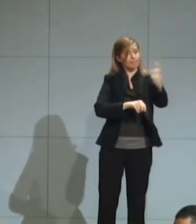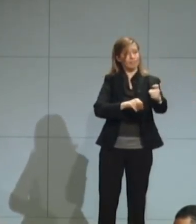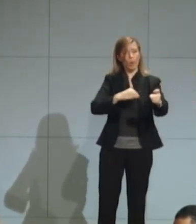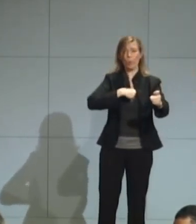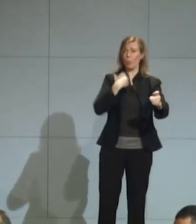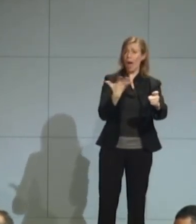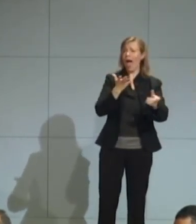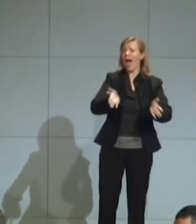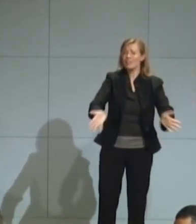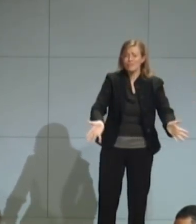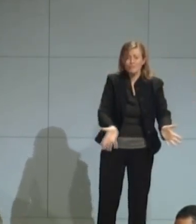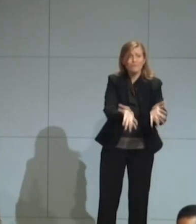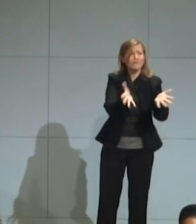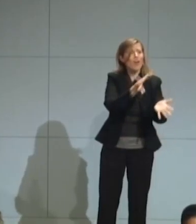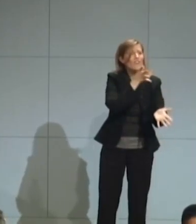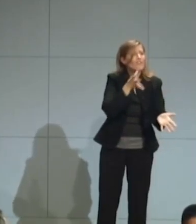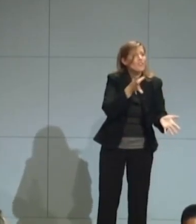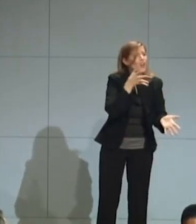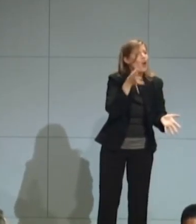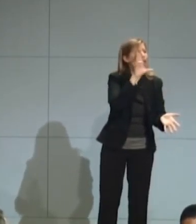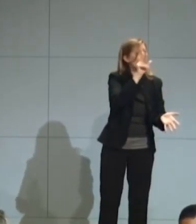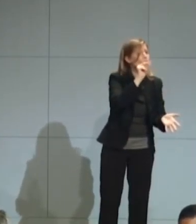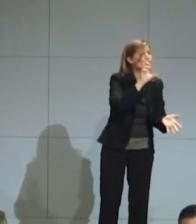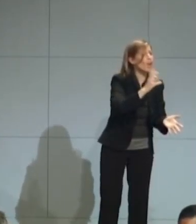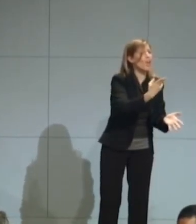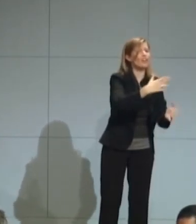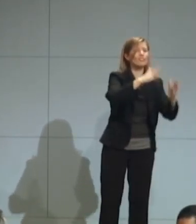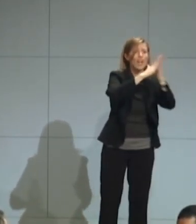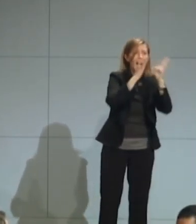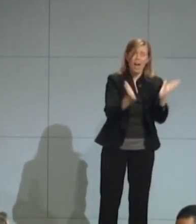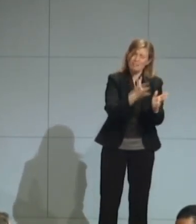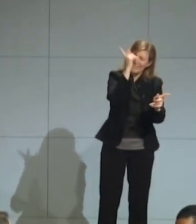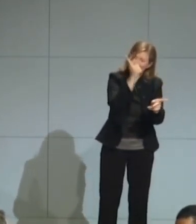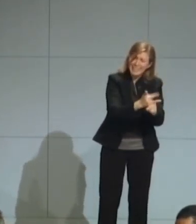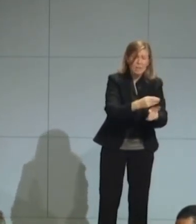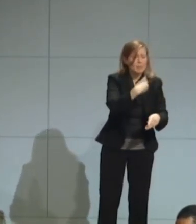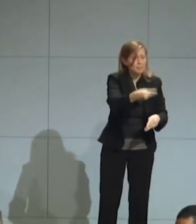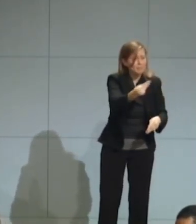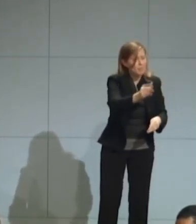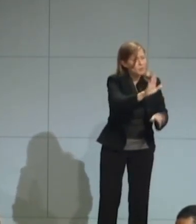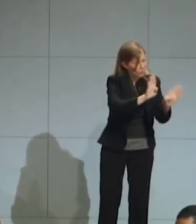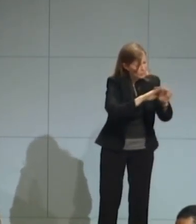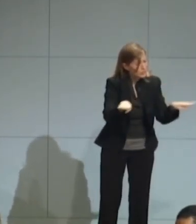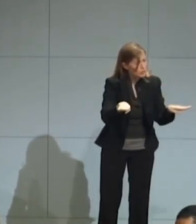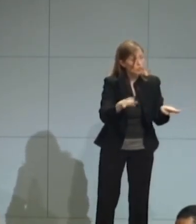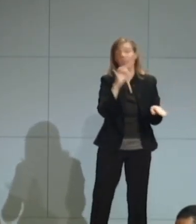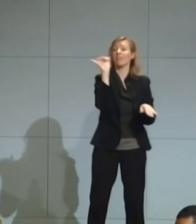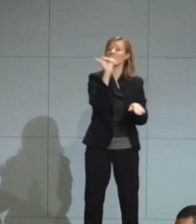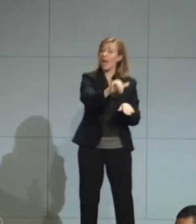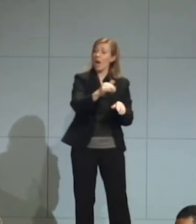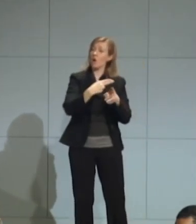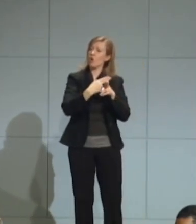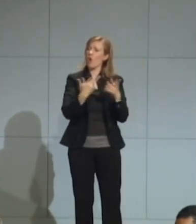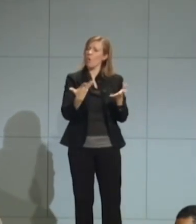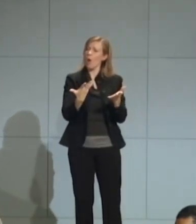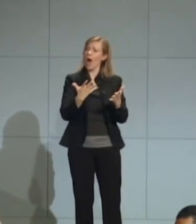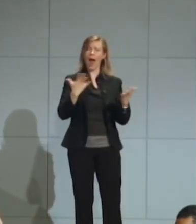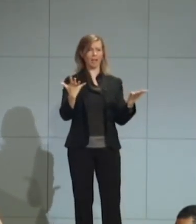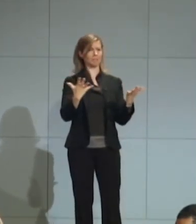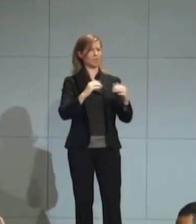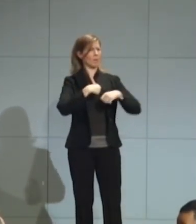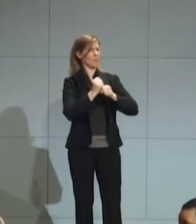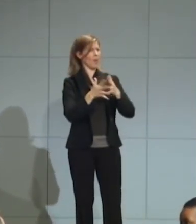talk about it. Well, that's why we're still having to talk about it. And of course, in 1862, the very same year